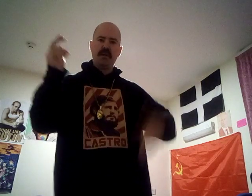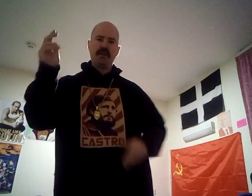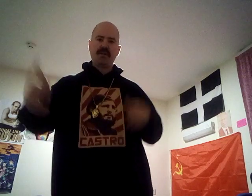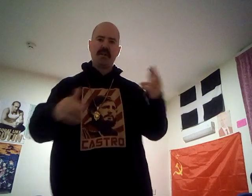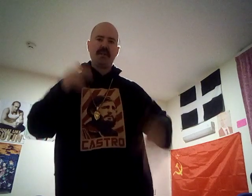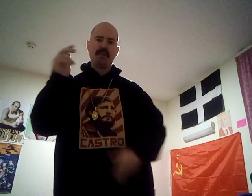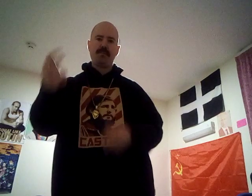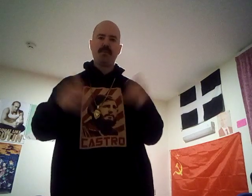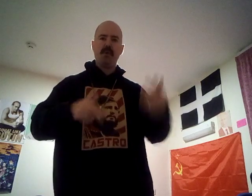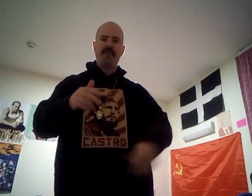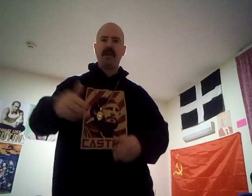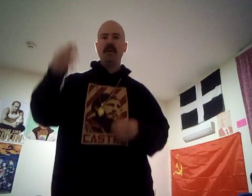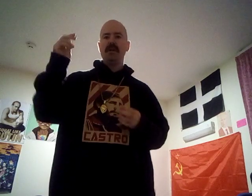City Hunter is Jackie Chan's best movie.